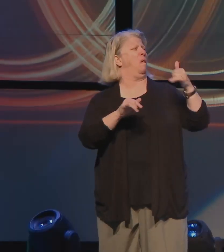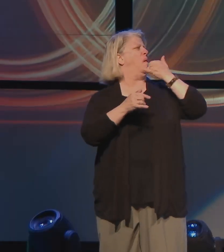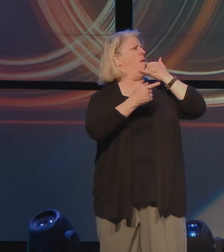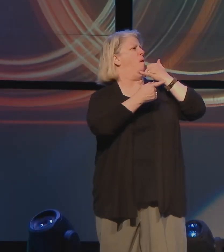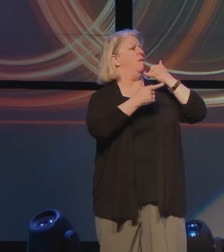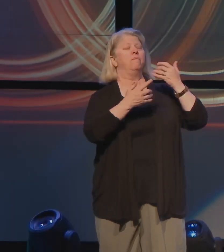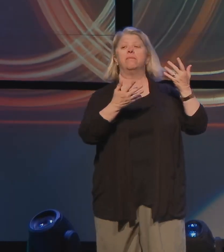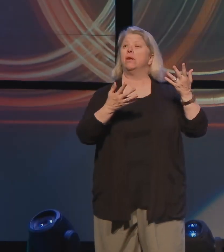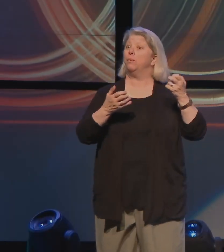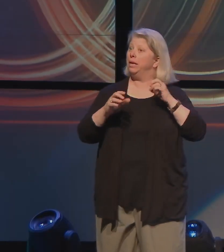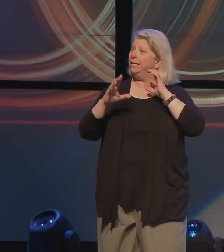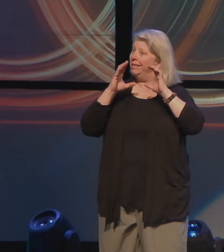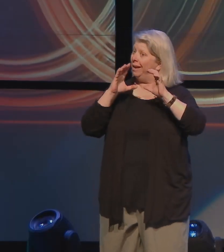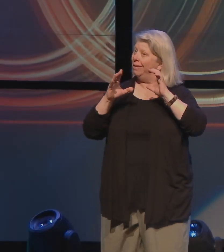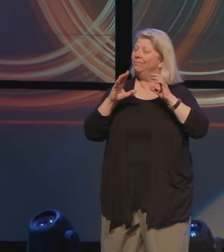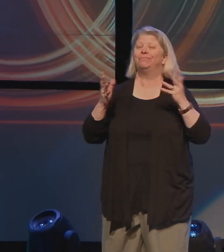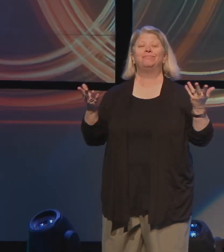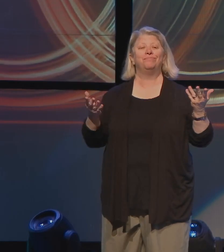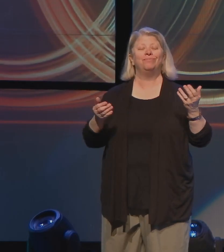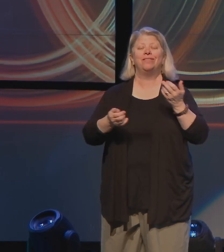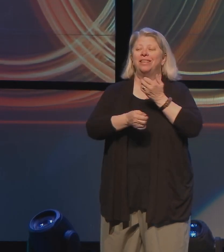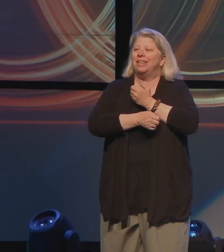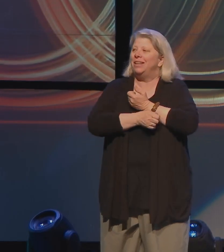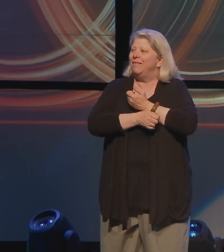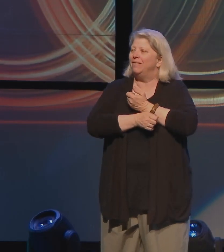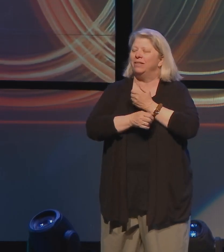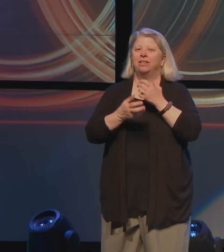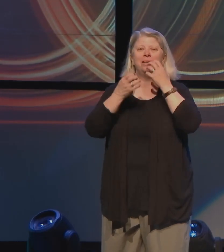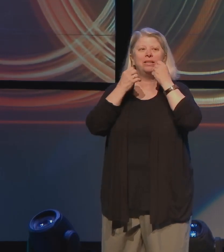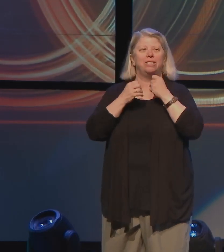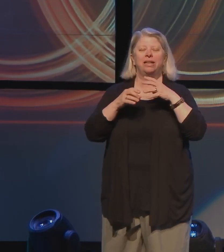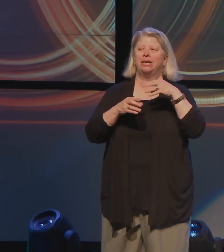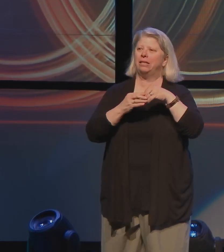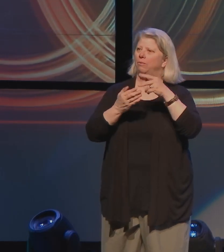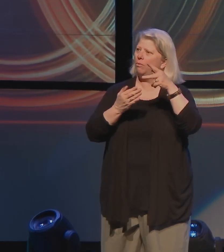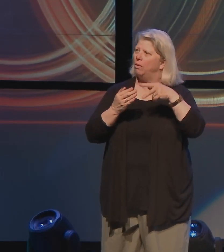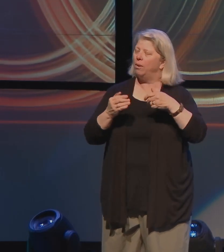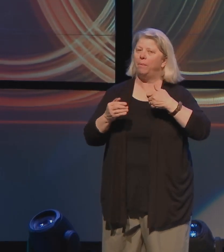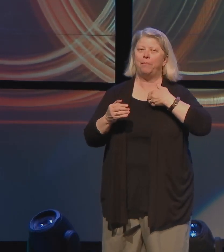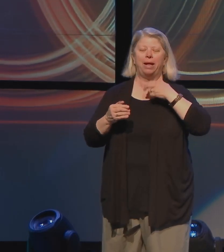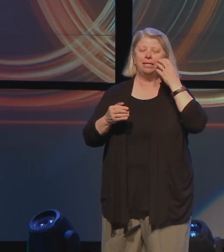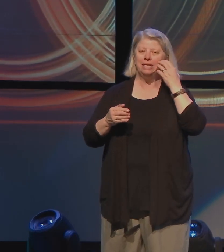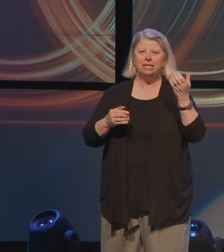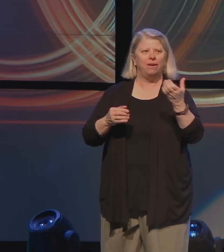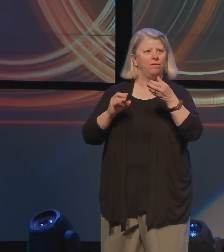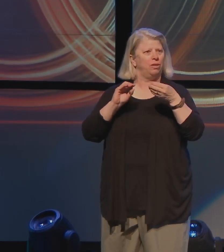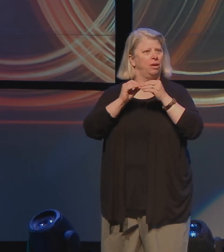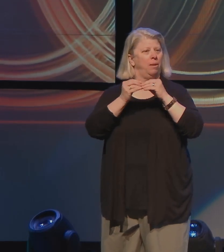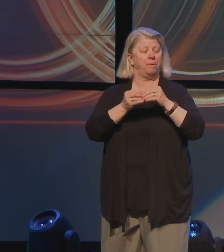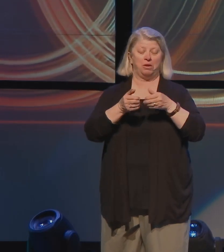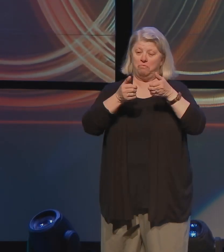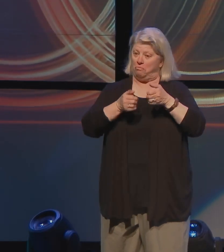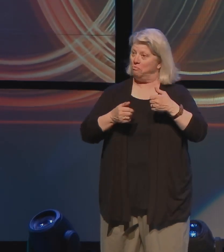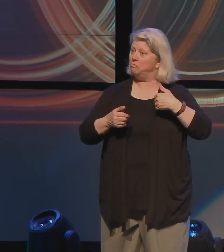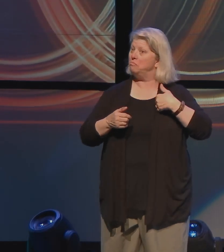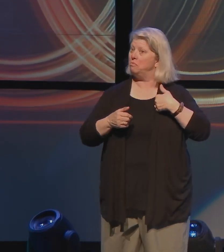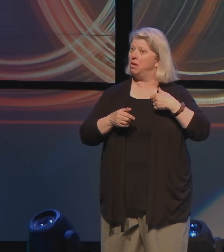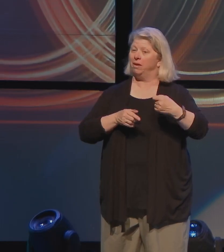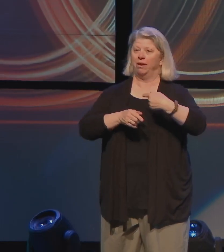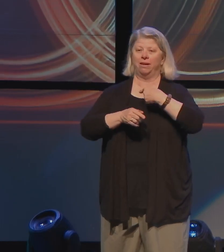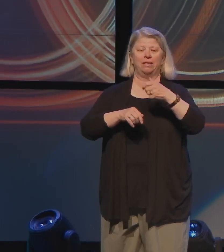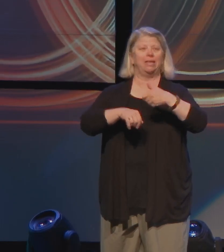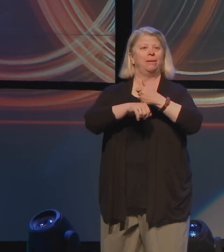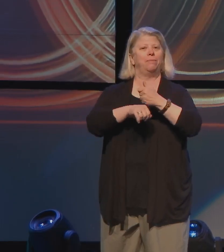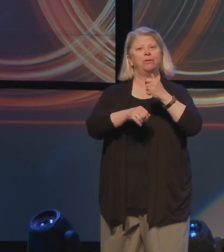and you want to have a conversation about it, I would love to do that. Inside the program is my cell phone number, and you could send me a text message and we could set